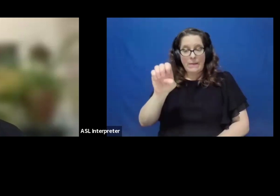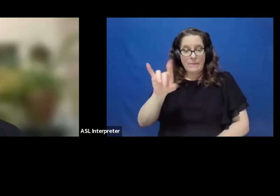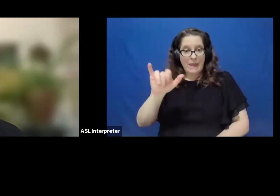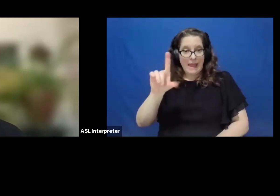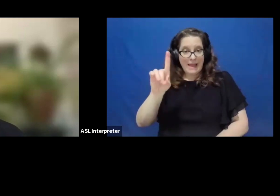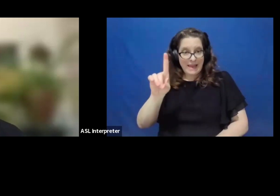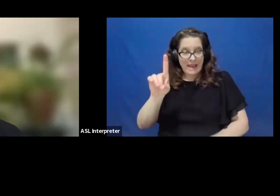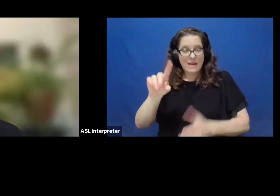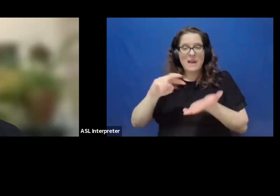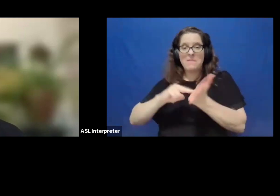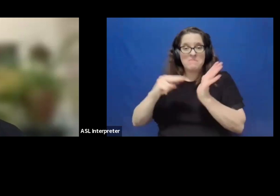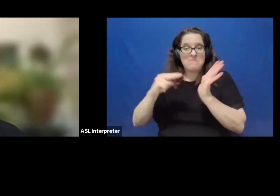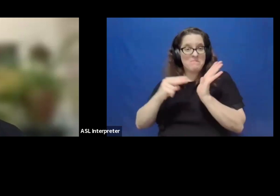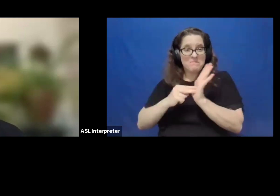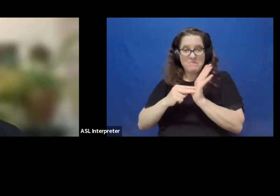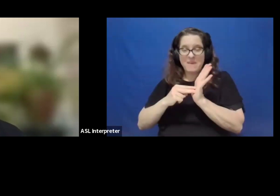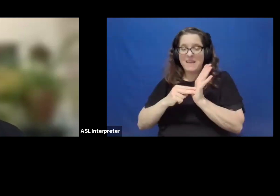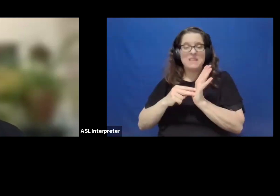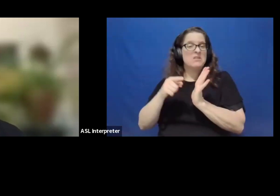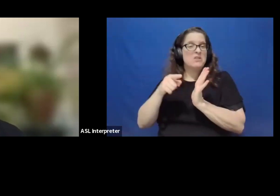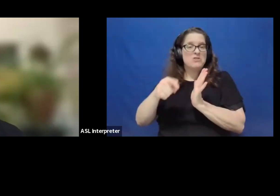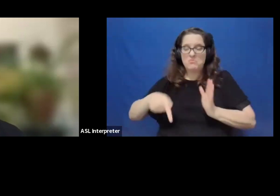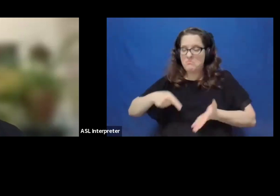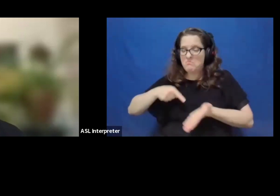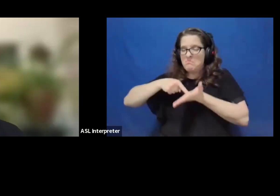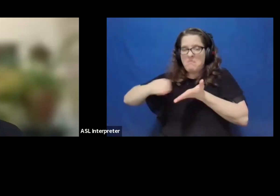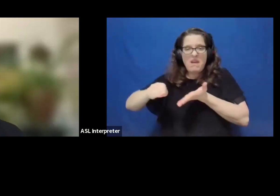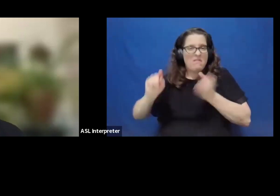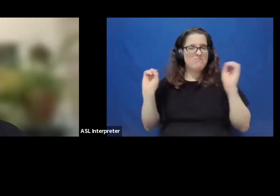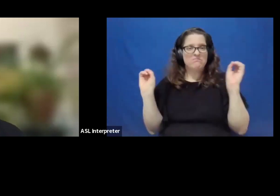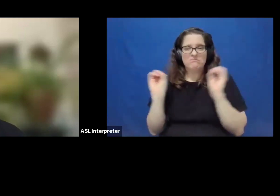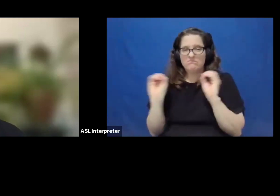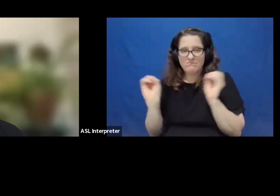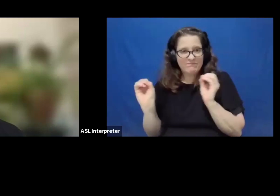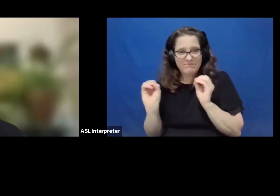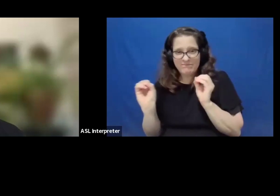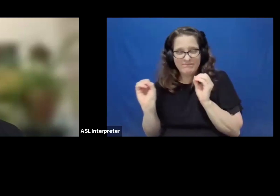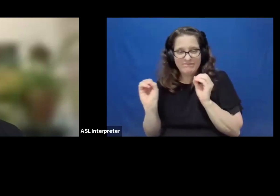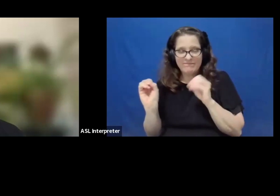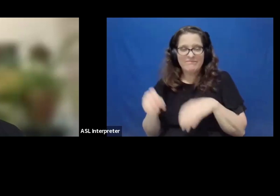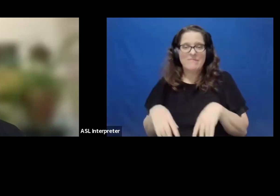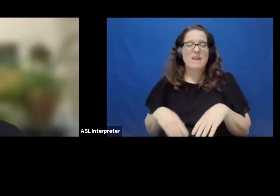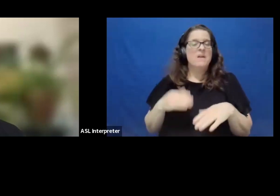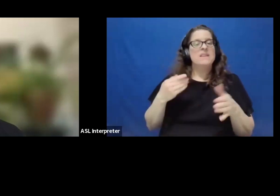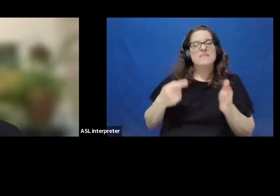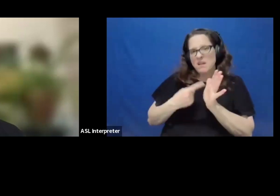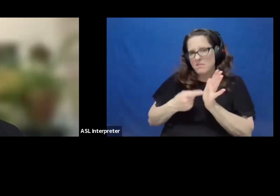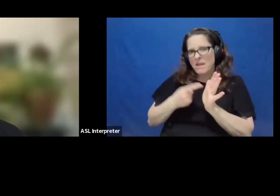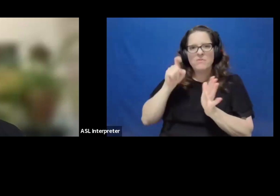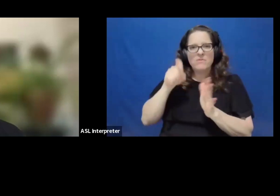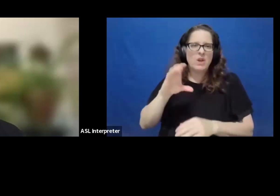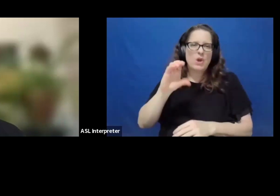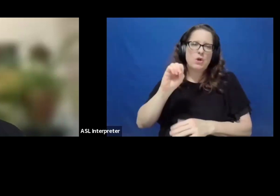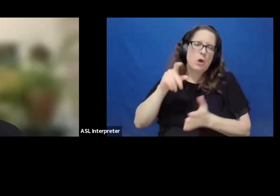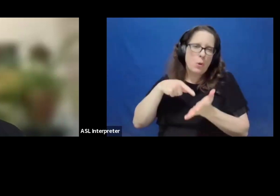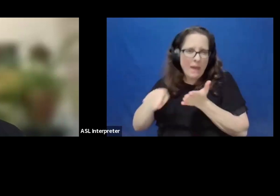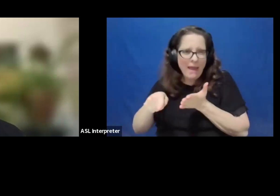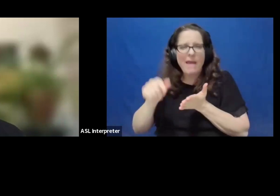virtually all of the out-of-pocket costs that the person might otherwise have to pay